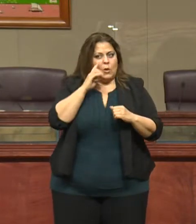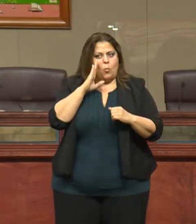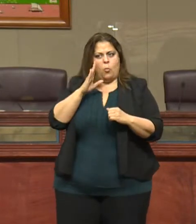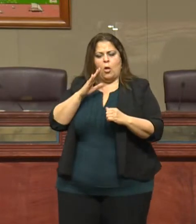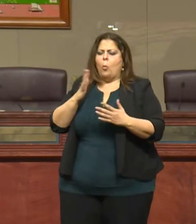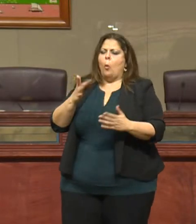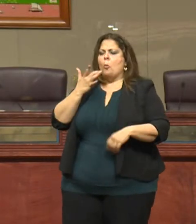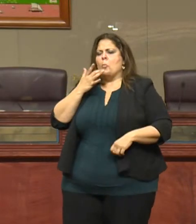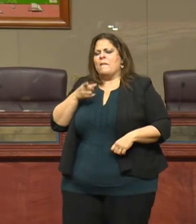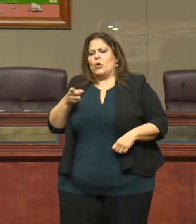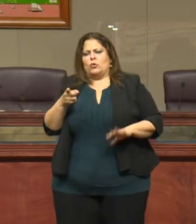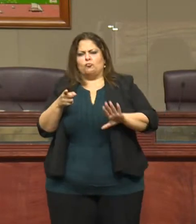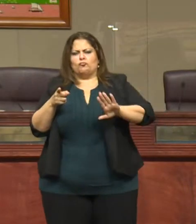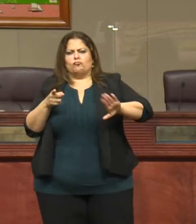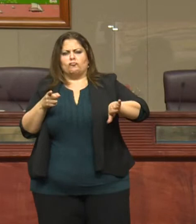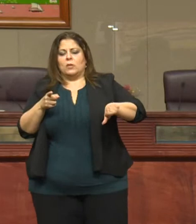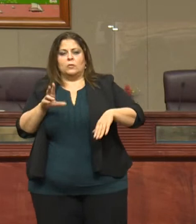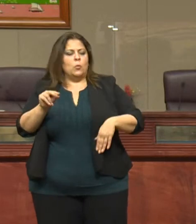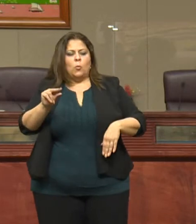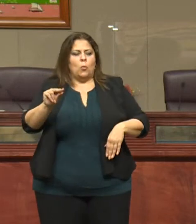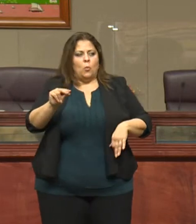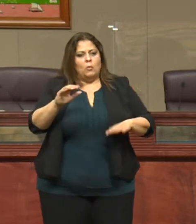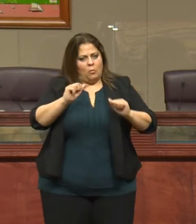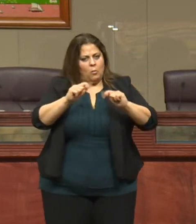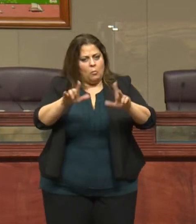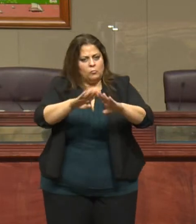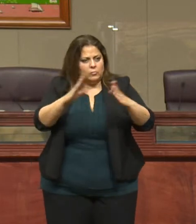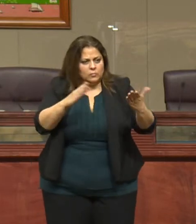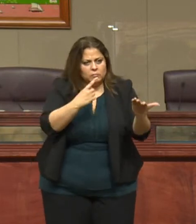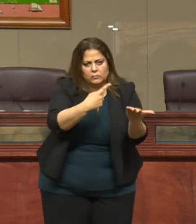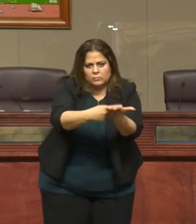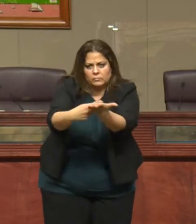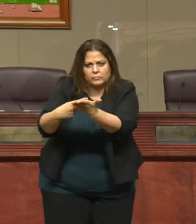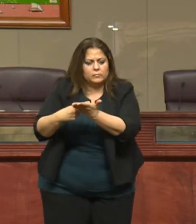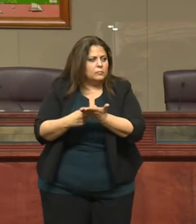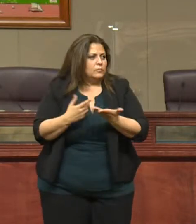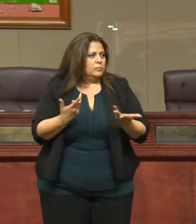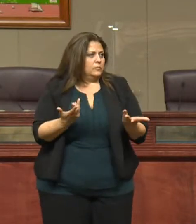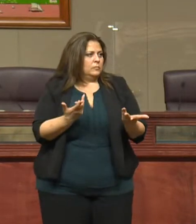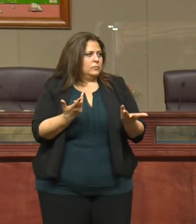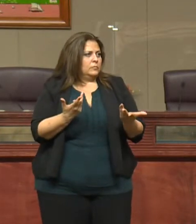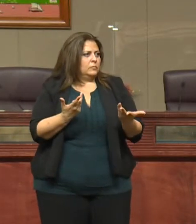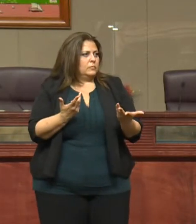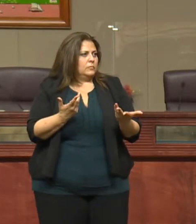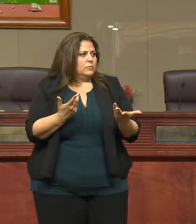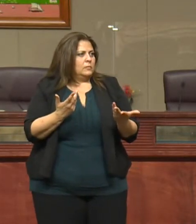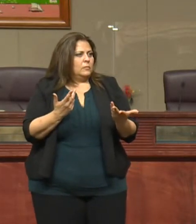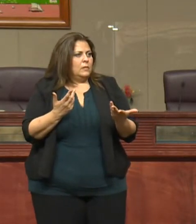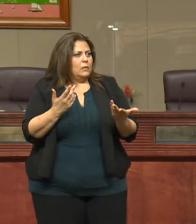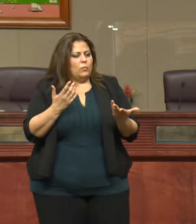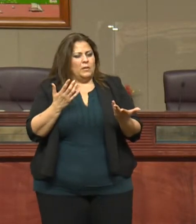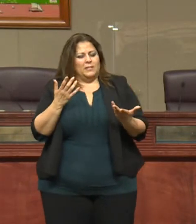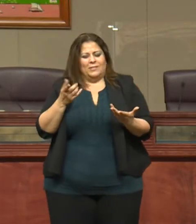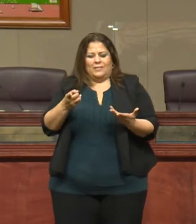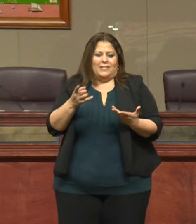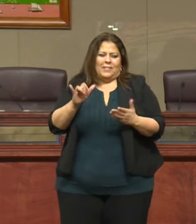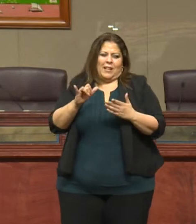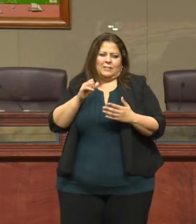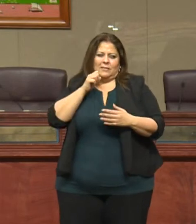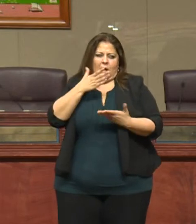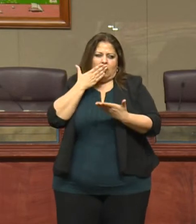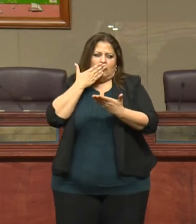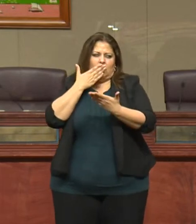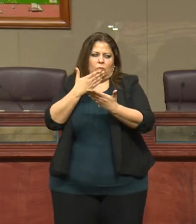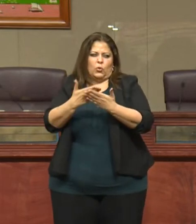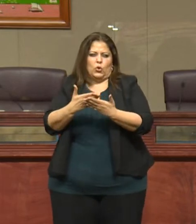showing preference to any one of them because of, you know, the fallout from that.